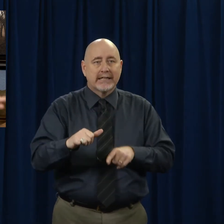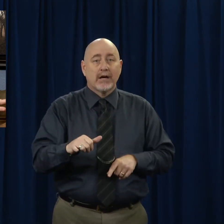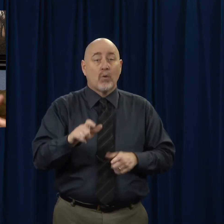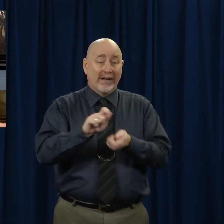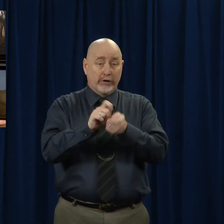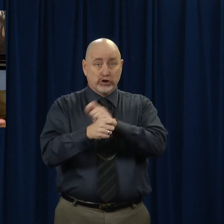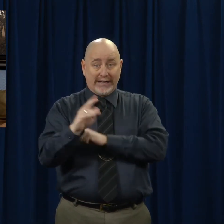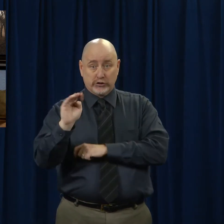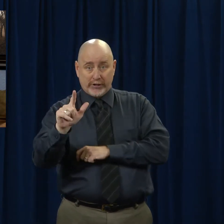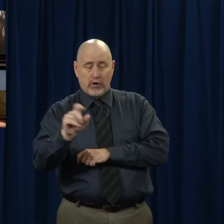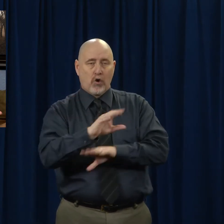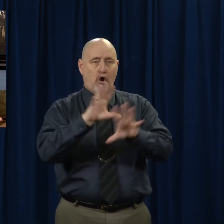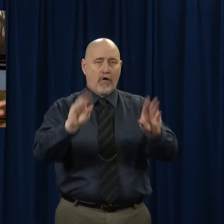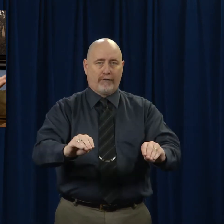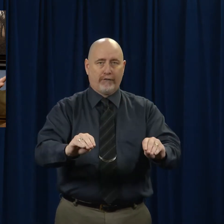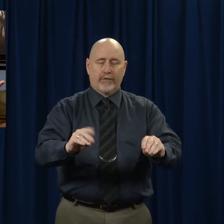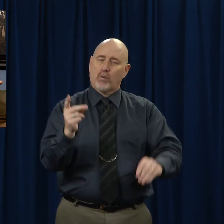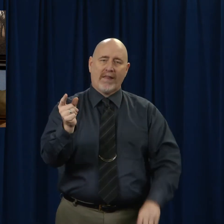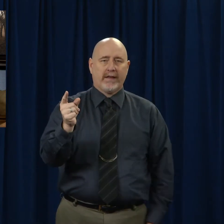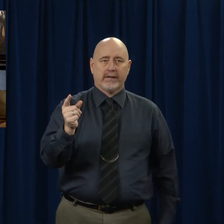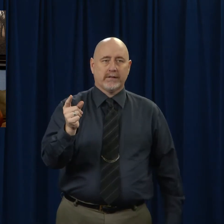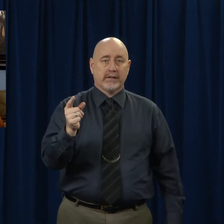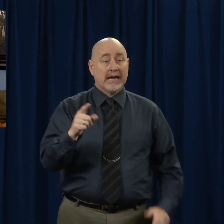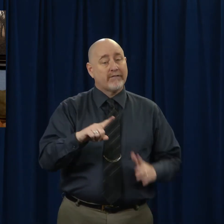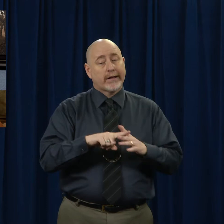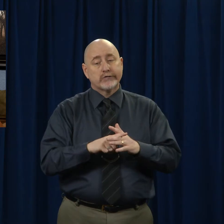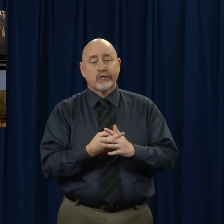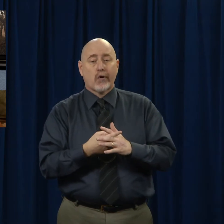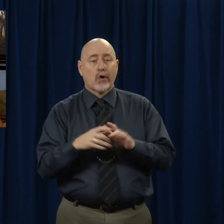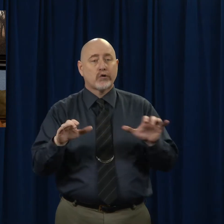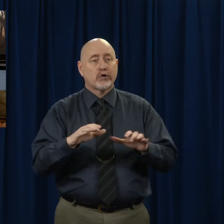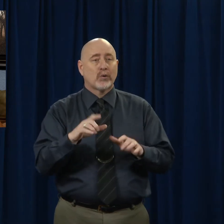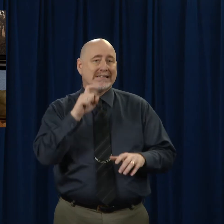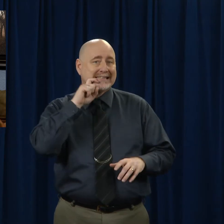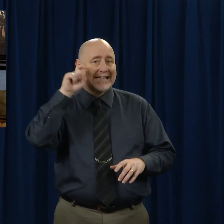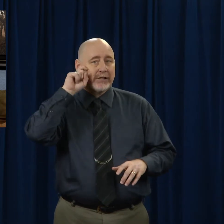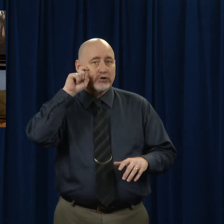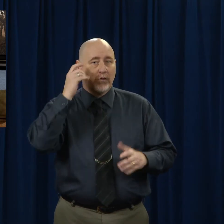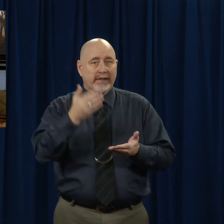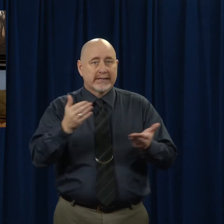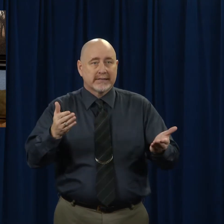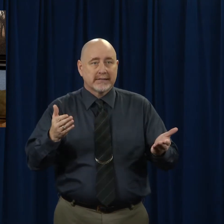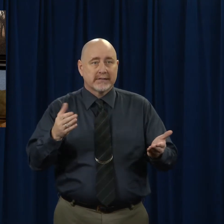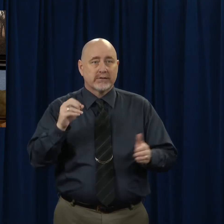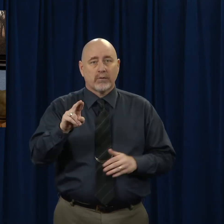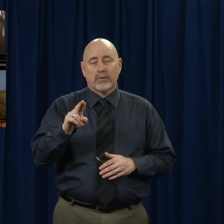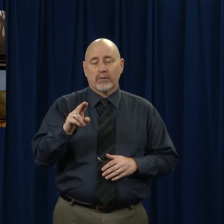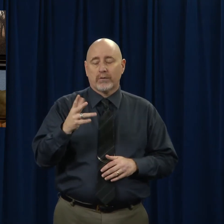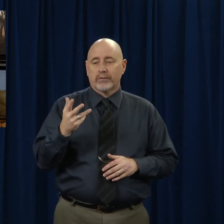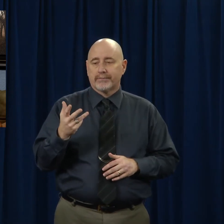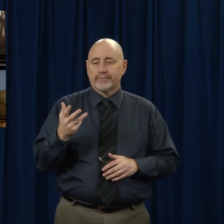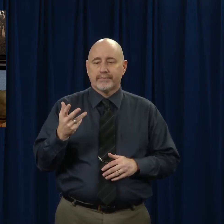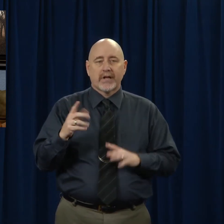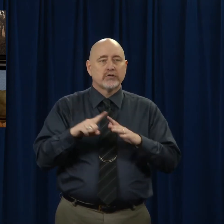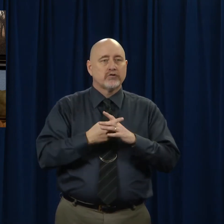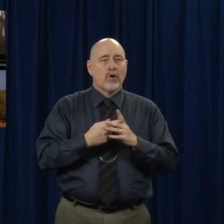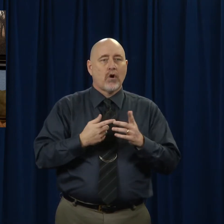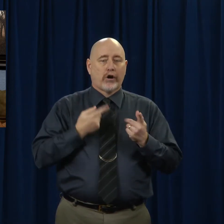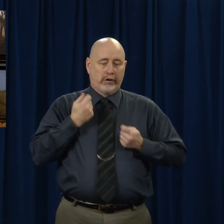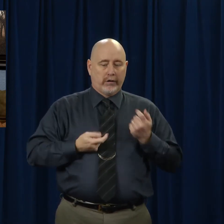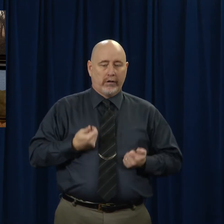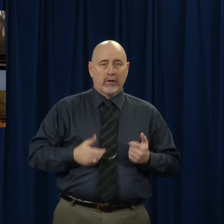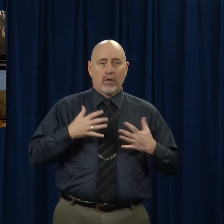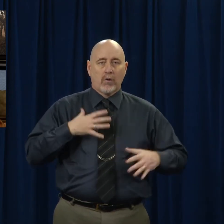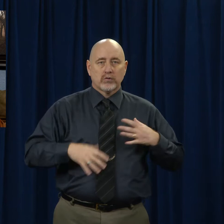we're either going to change it or turn it off right then. If they start doing this sexually, or you have this, they start taking off